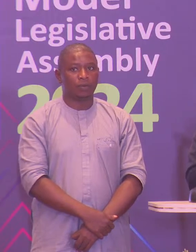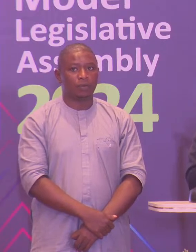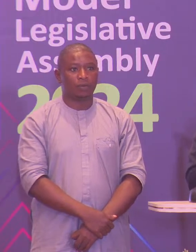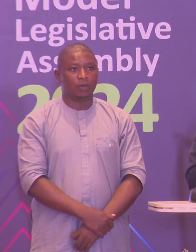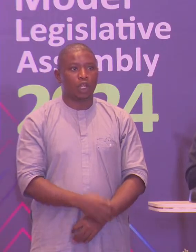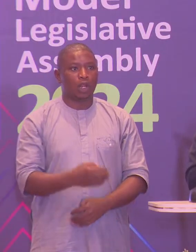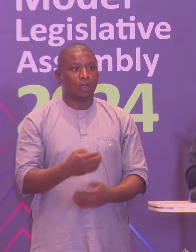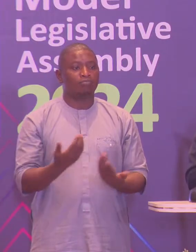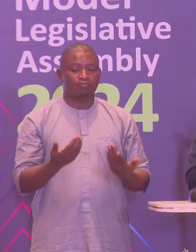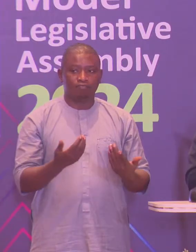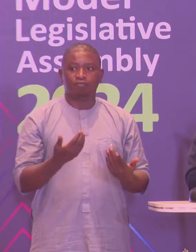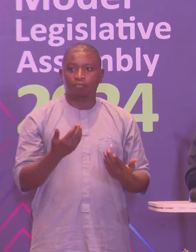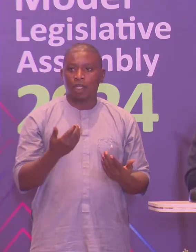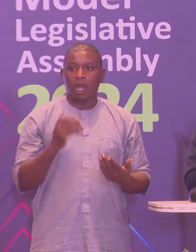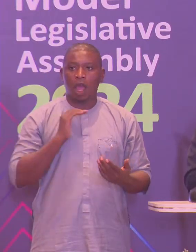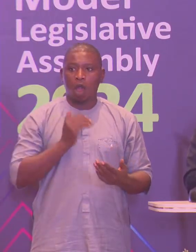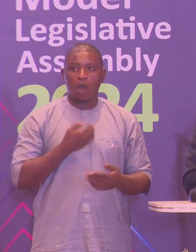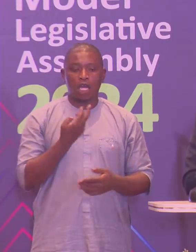resource persons and